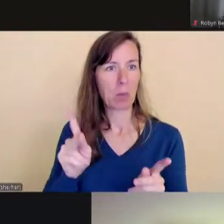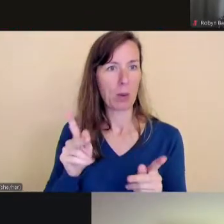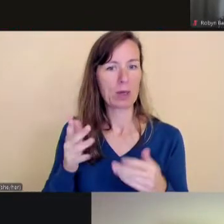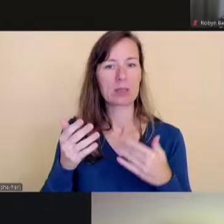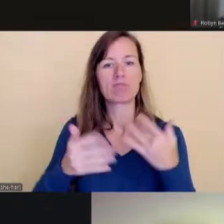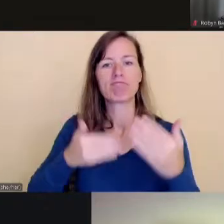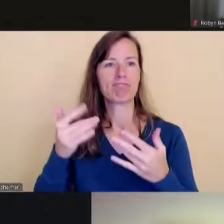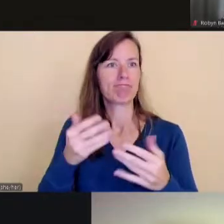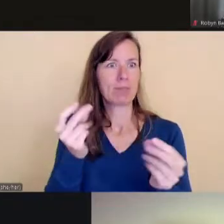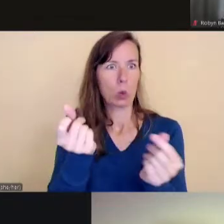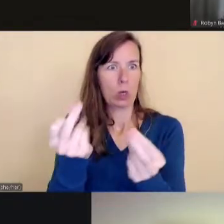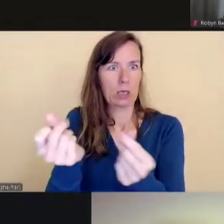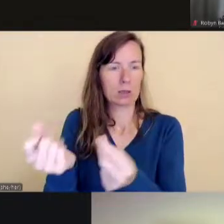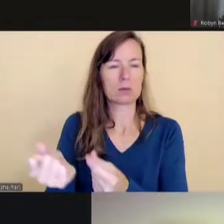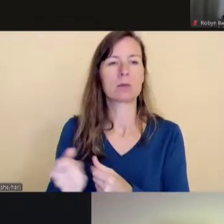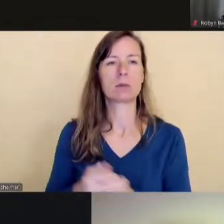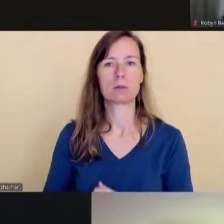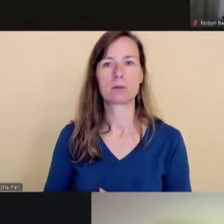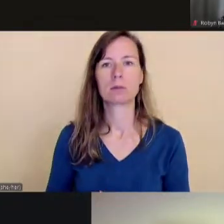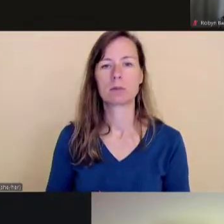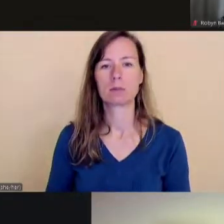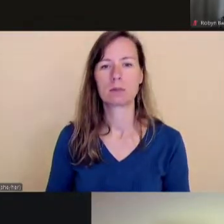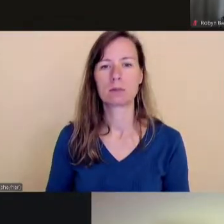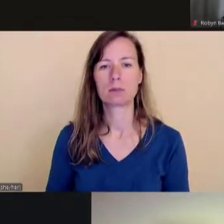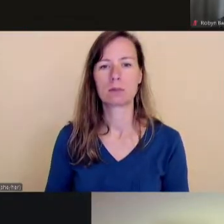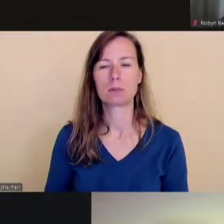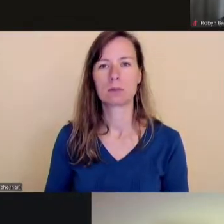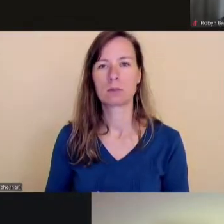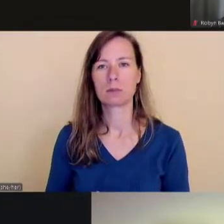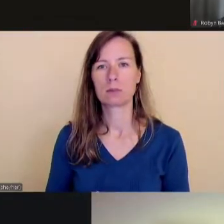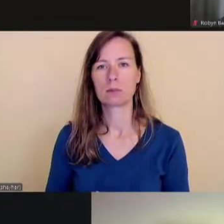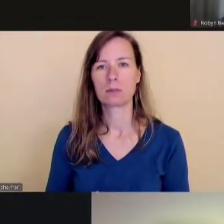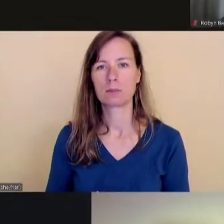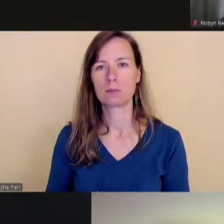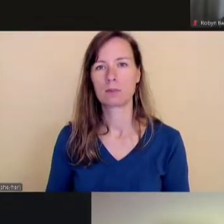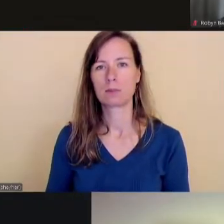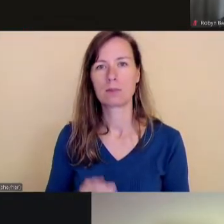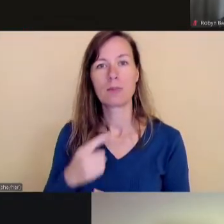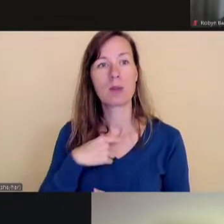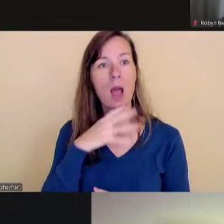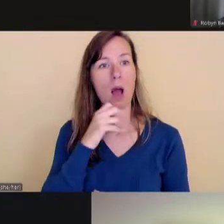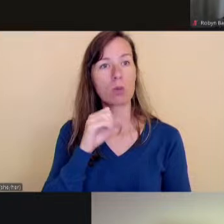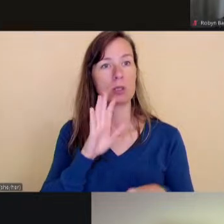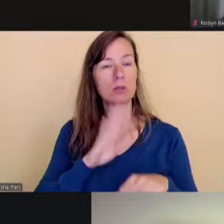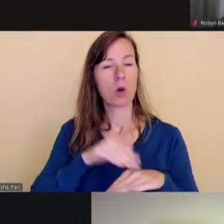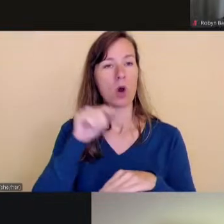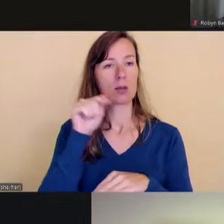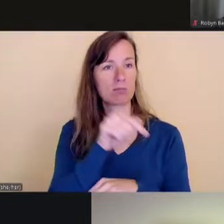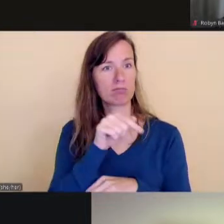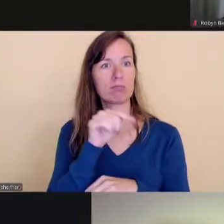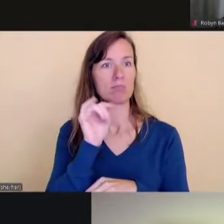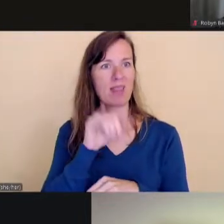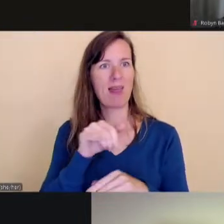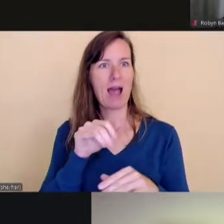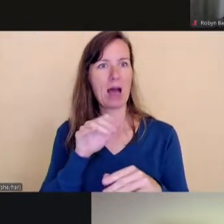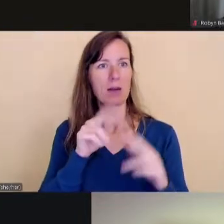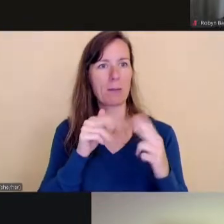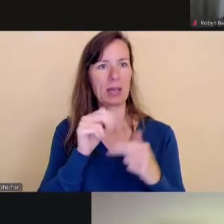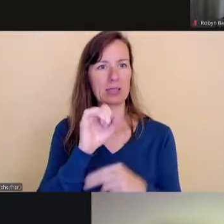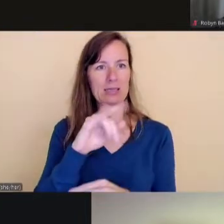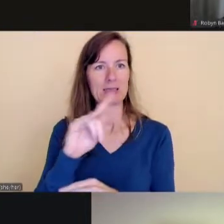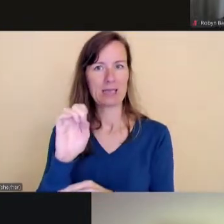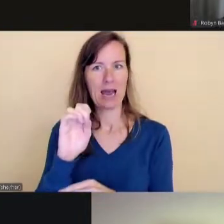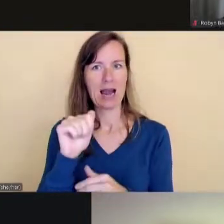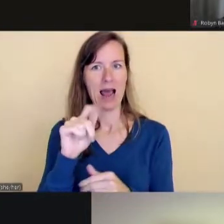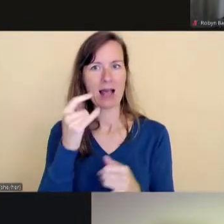expeditiously. I was on the site at the end of September, and I